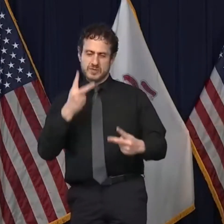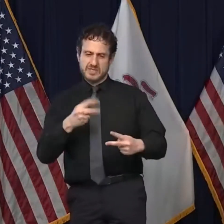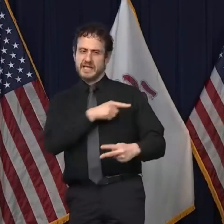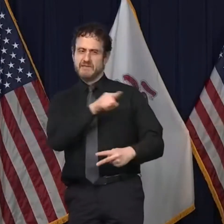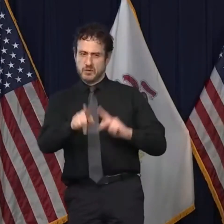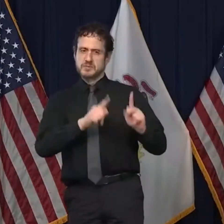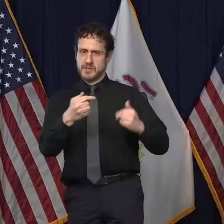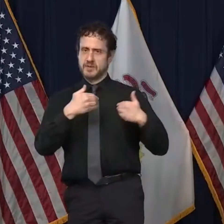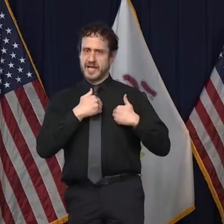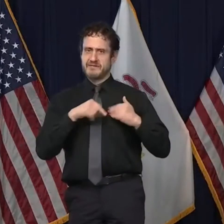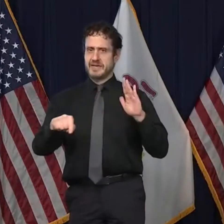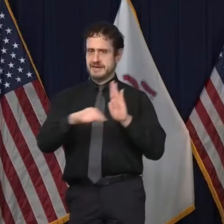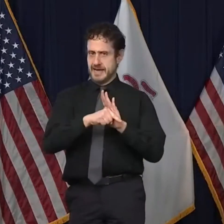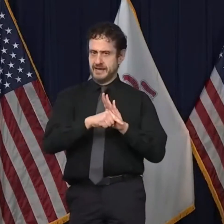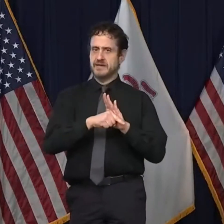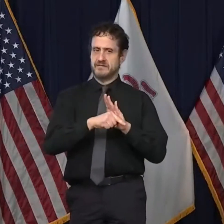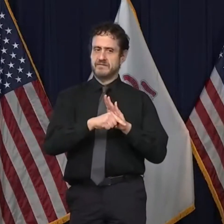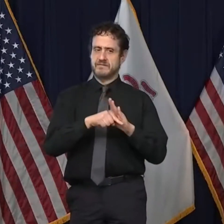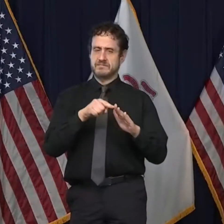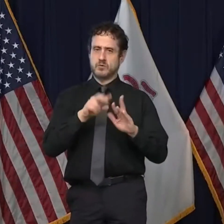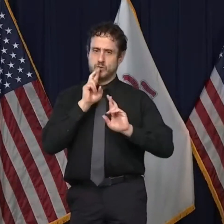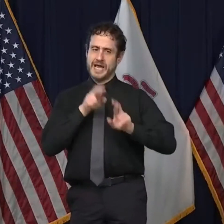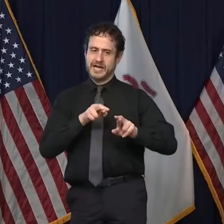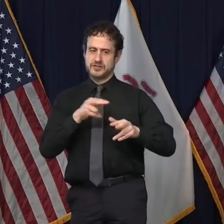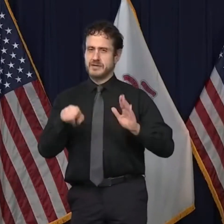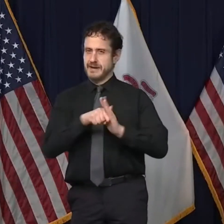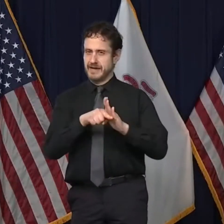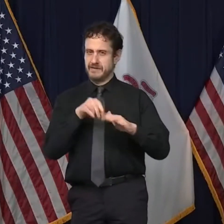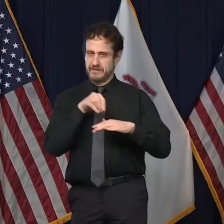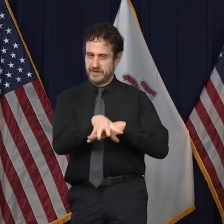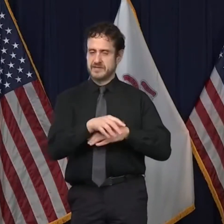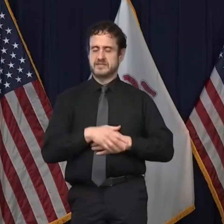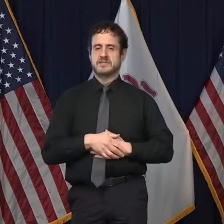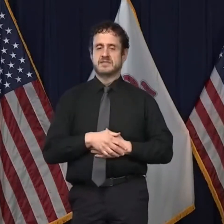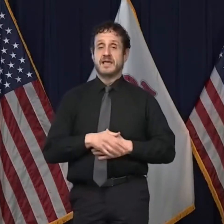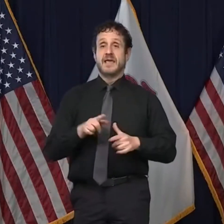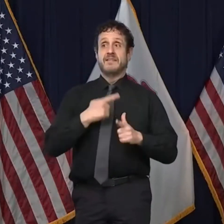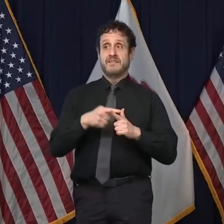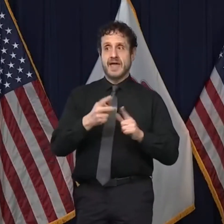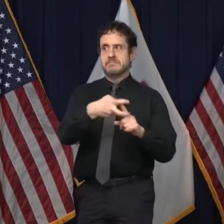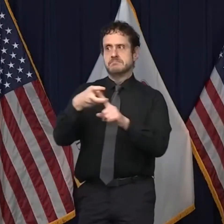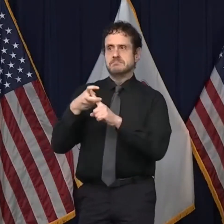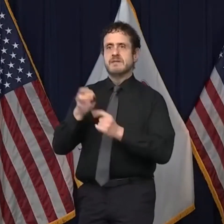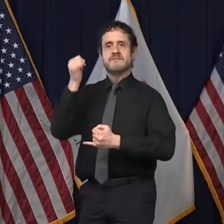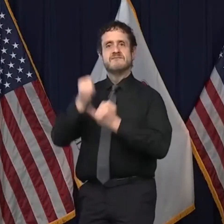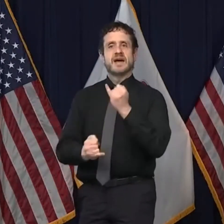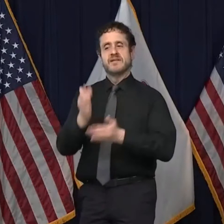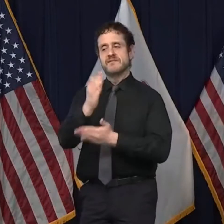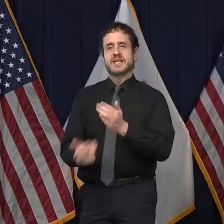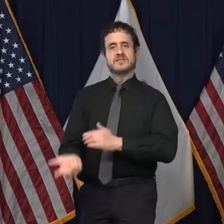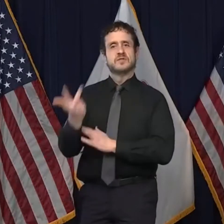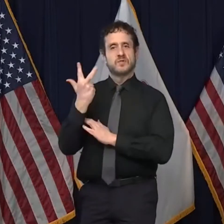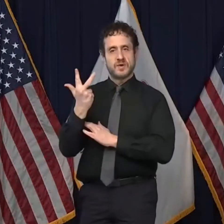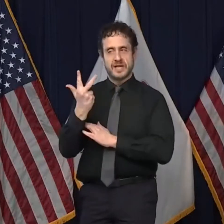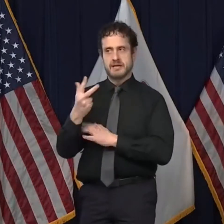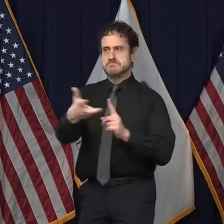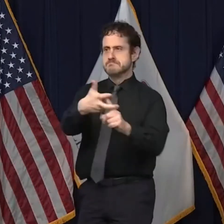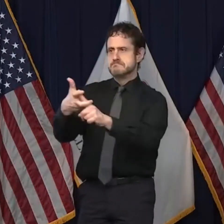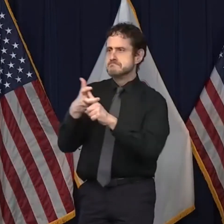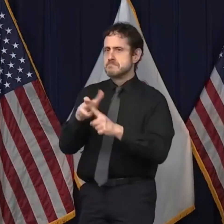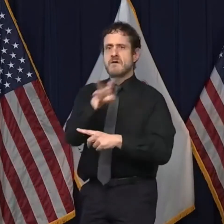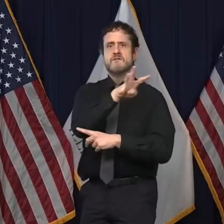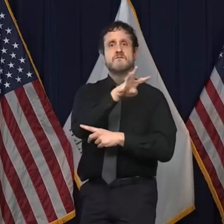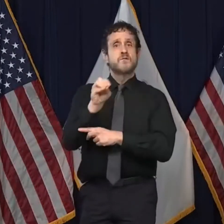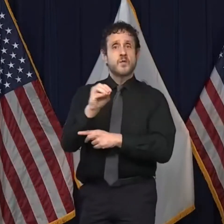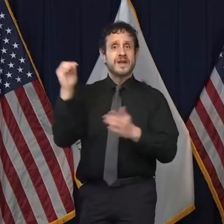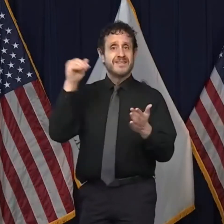reactions. In July, Pfizer began recruiting for its final Phase 3 testing of more than 40,000